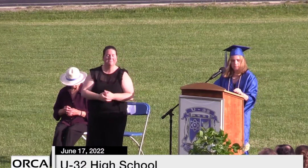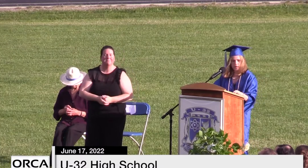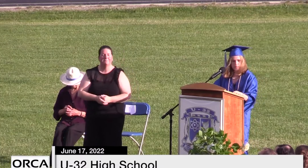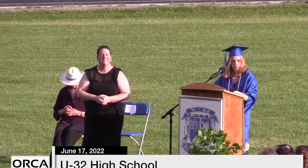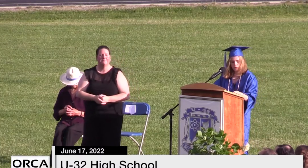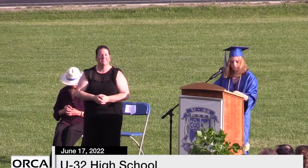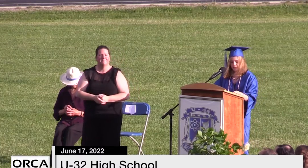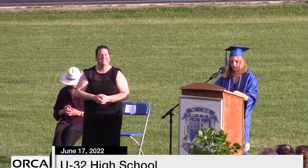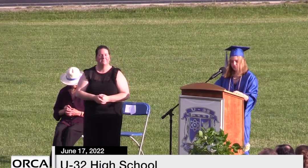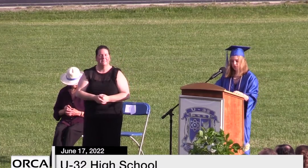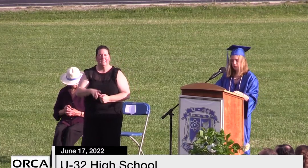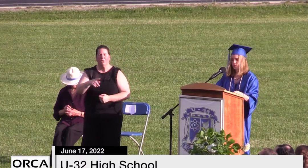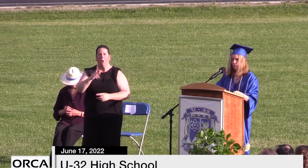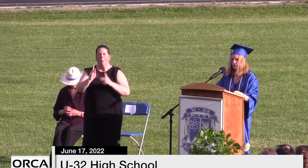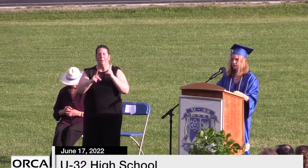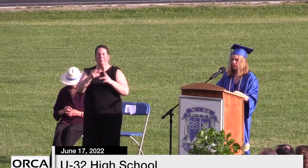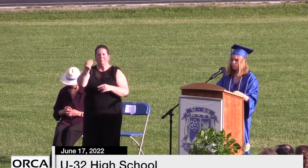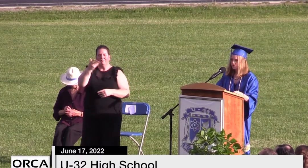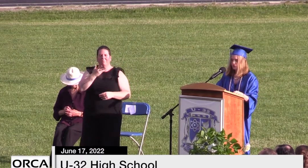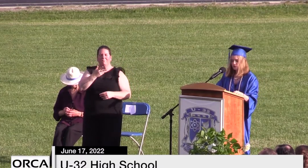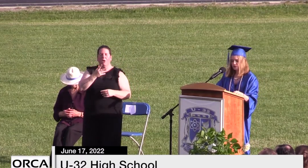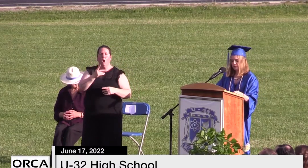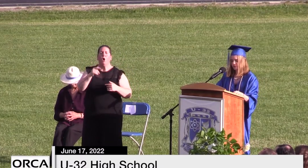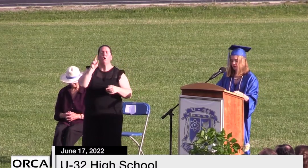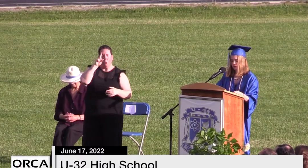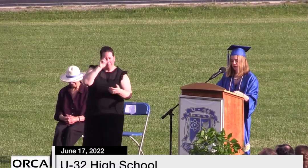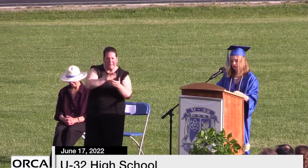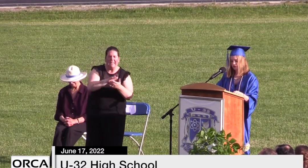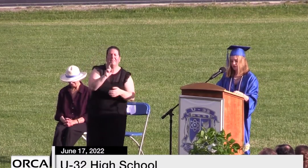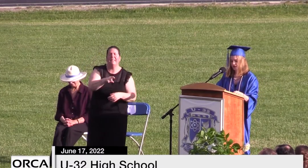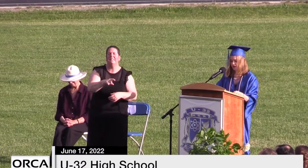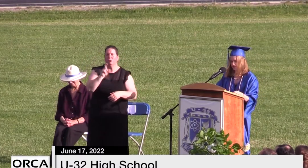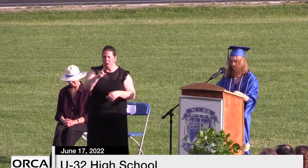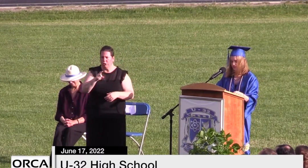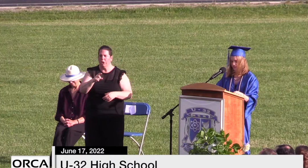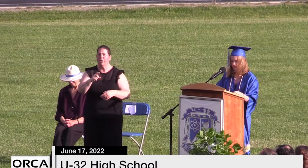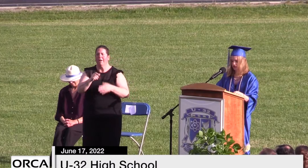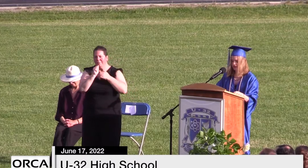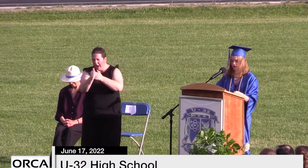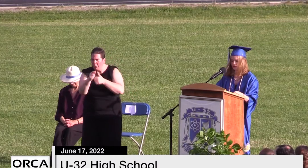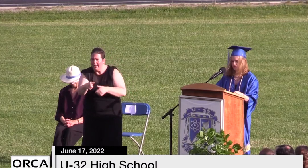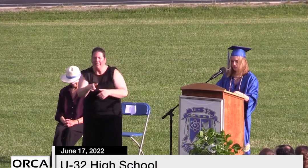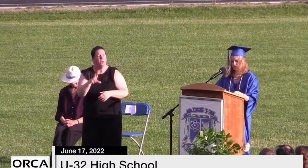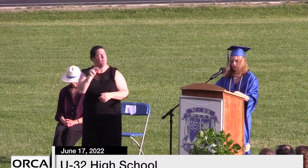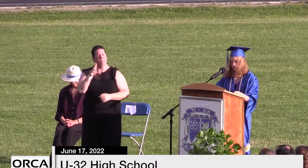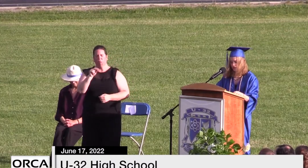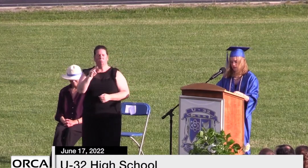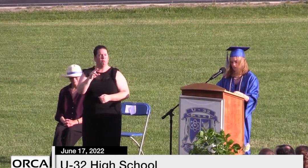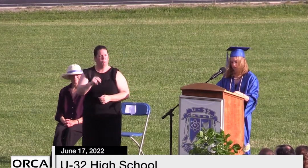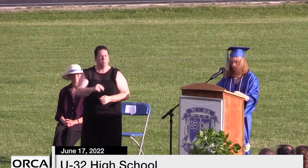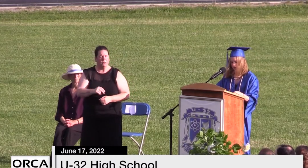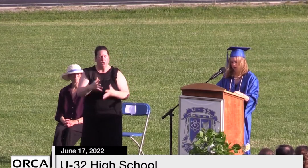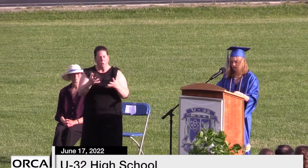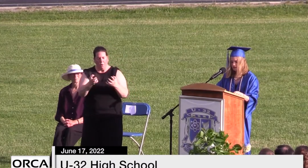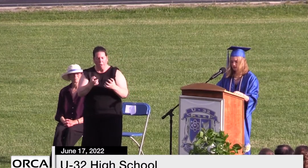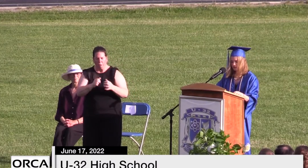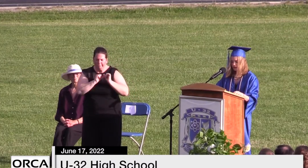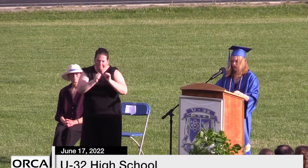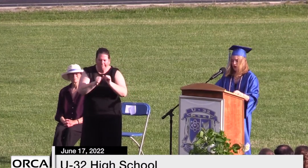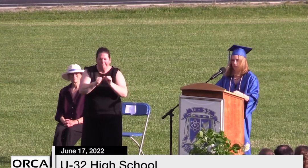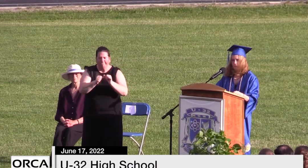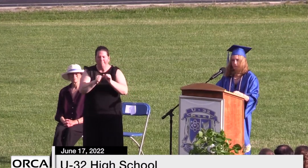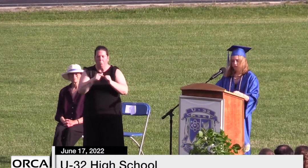told what to remember or believe. When we're young, we're told to savor our childhood and never take it for granted, to cling to it with